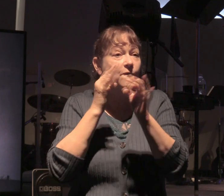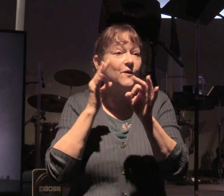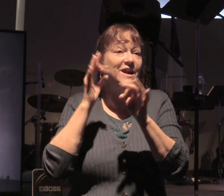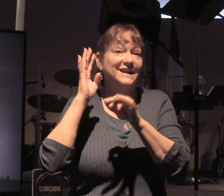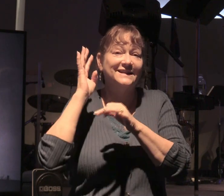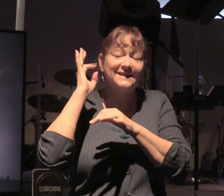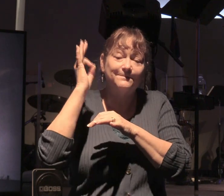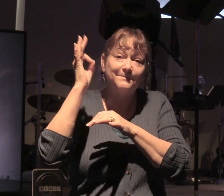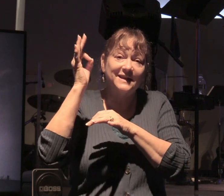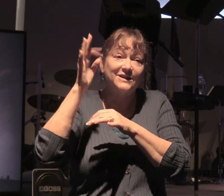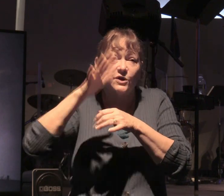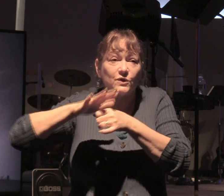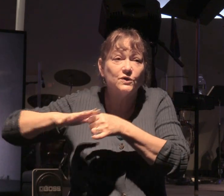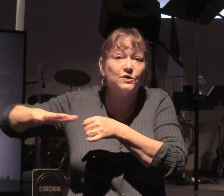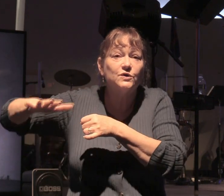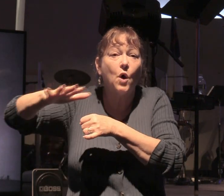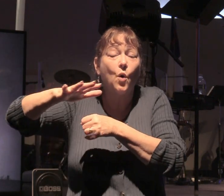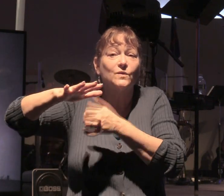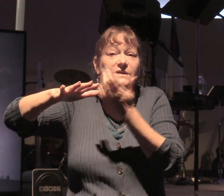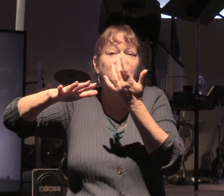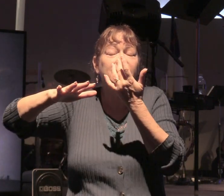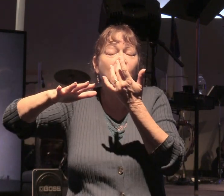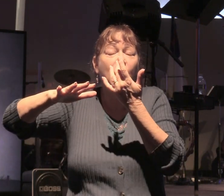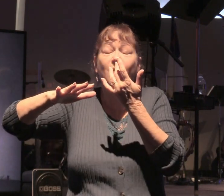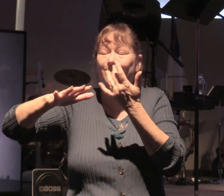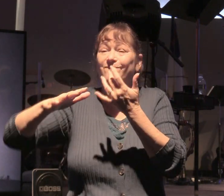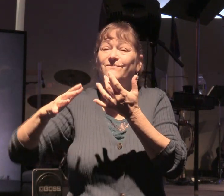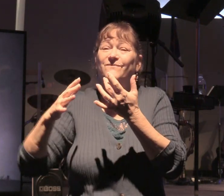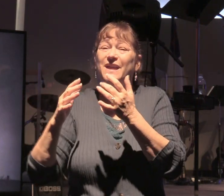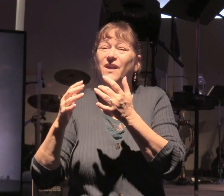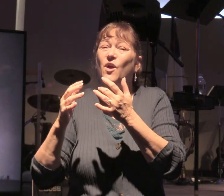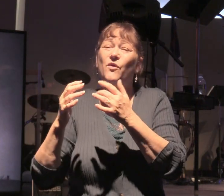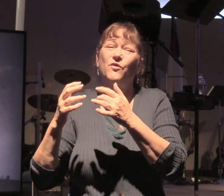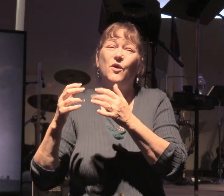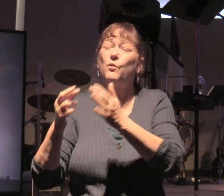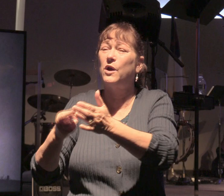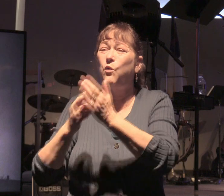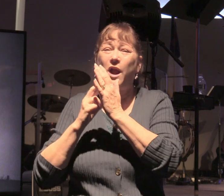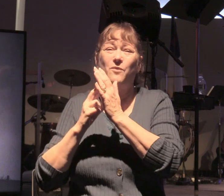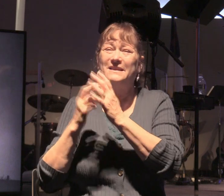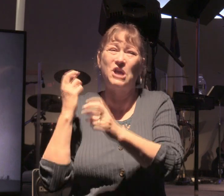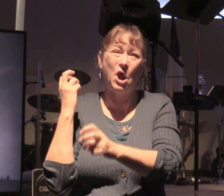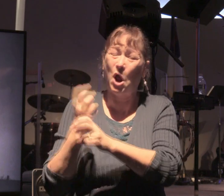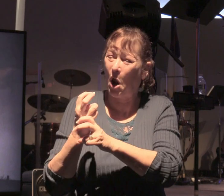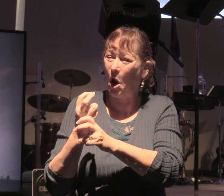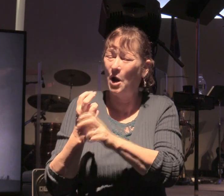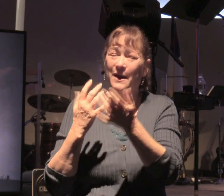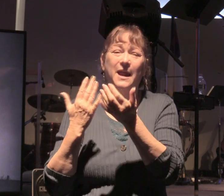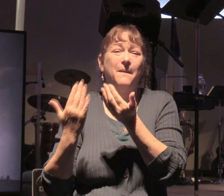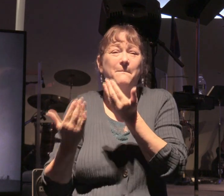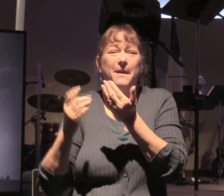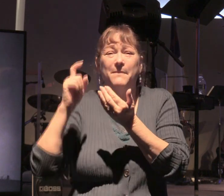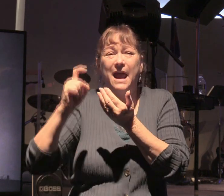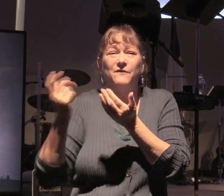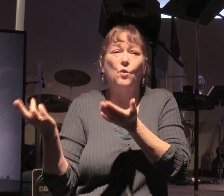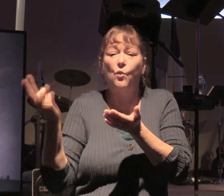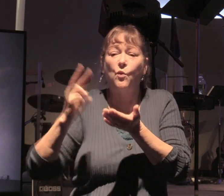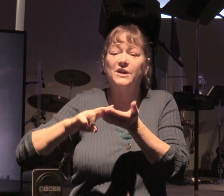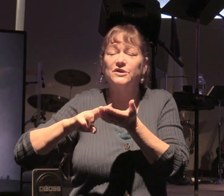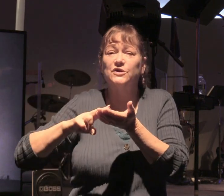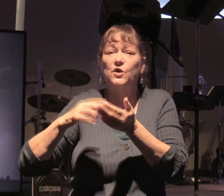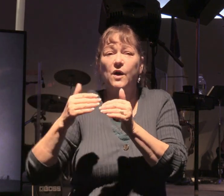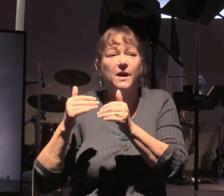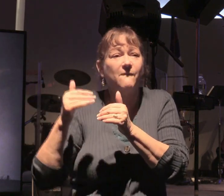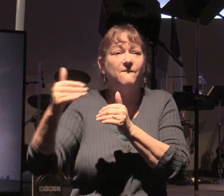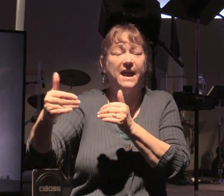with onerous rigorments or requirements. For example, they may have to register an